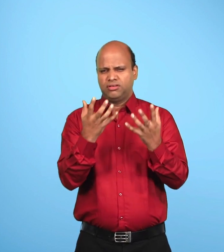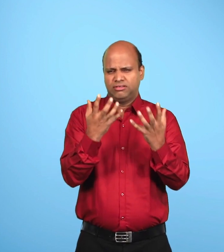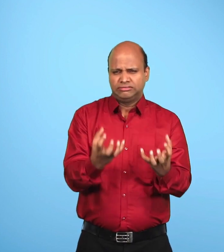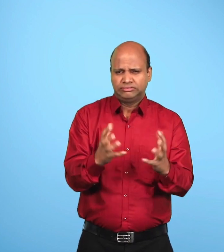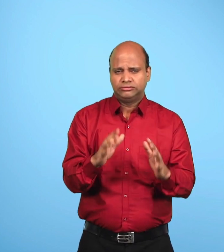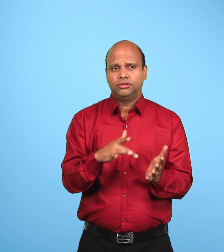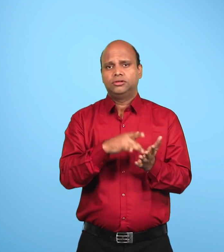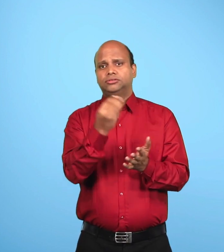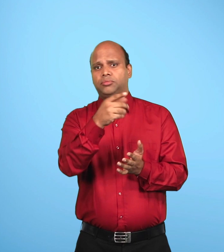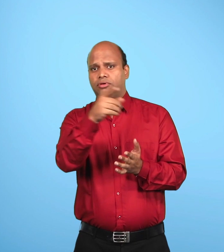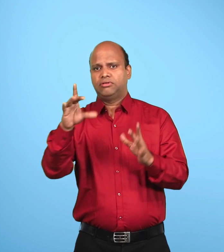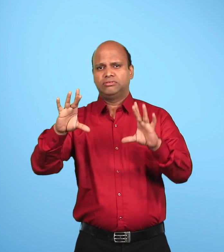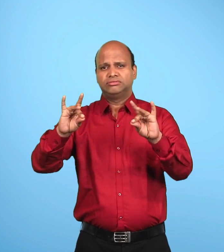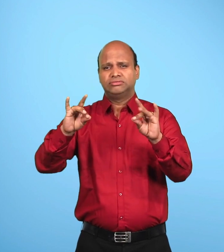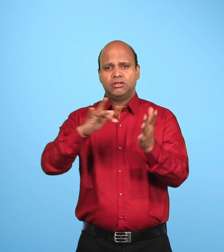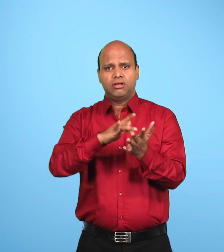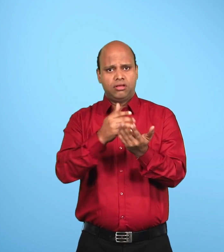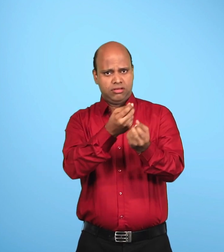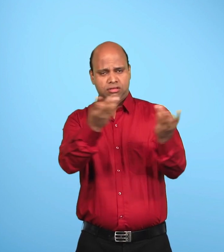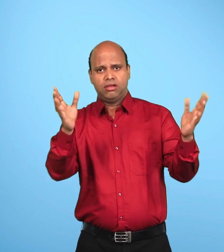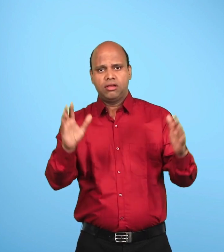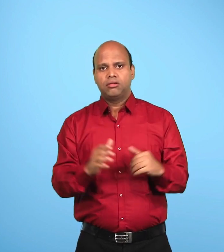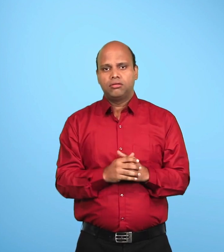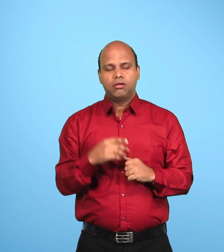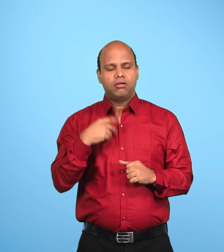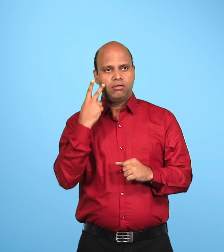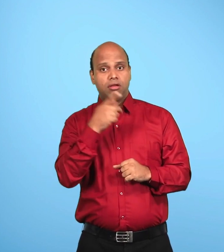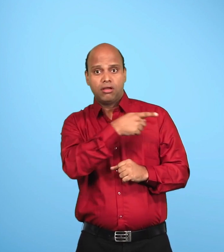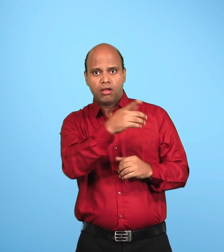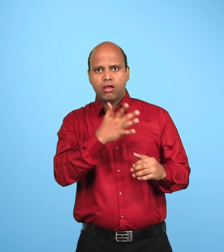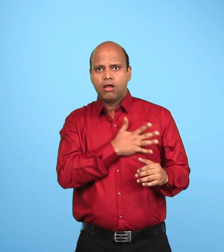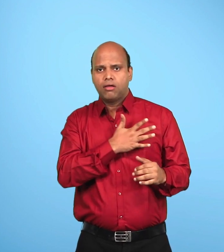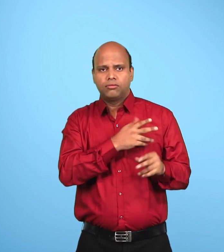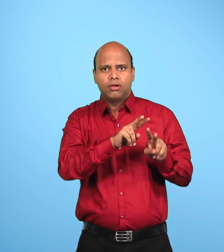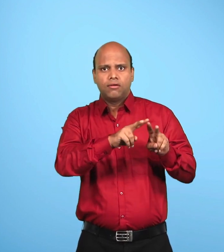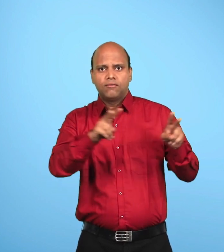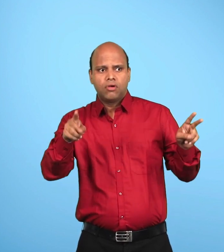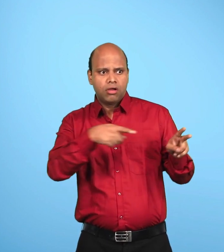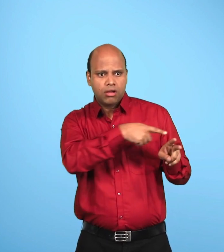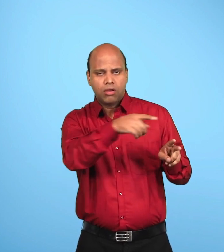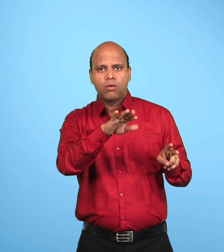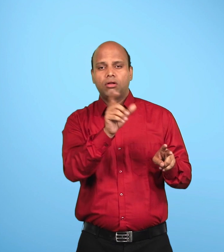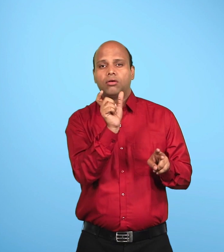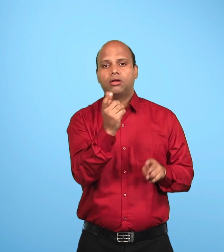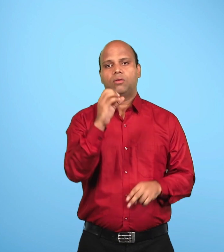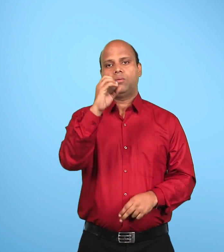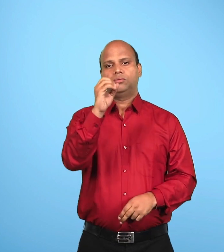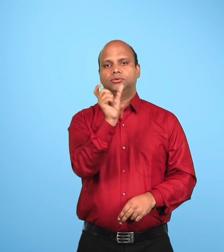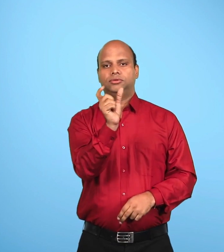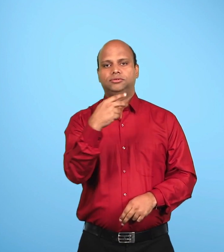some places so humid. And yet all of them had many organisms, living creatures